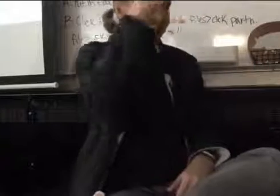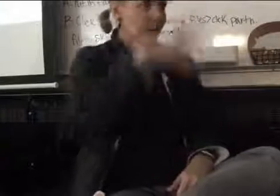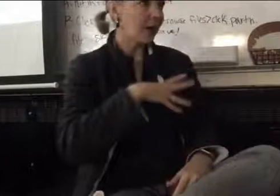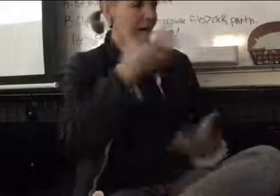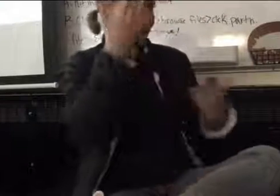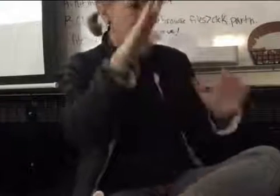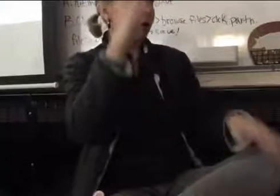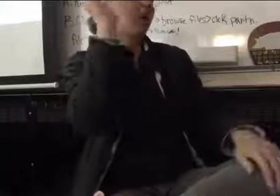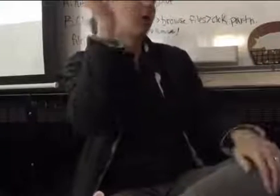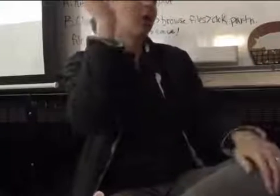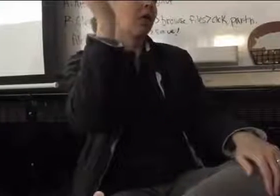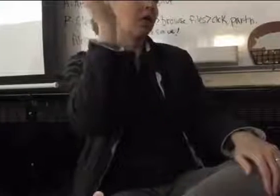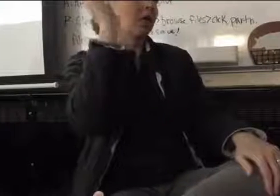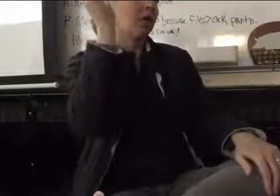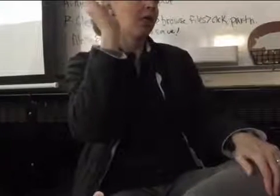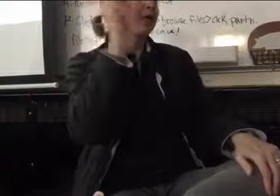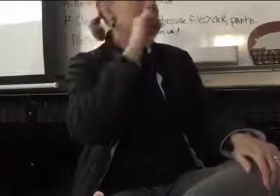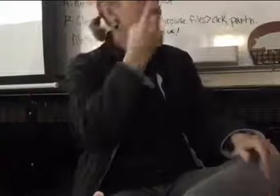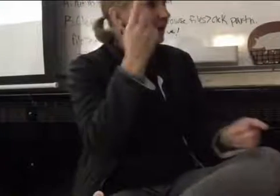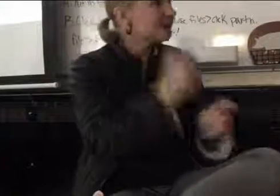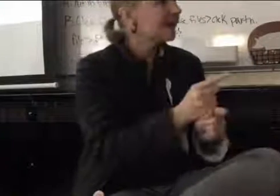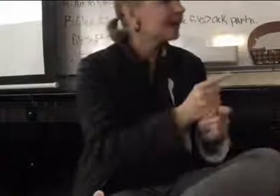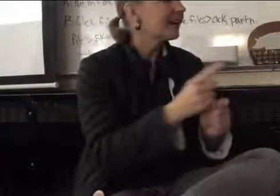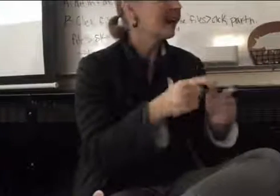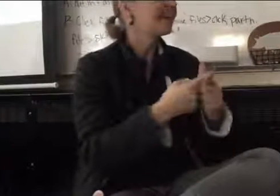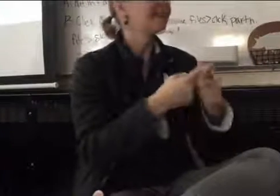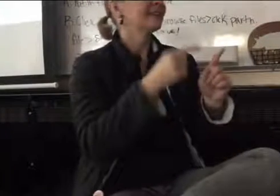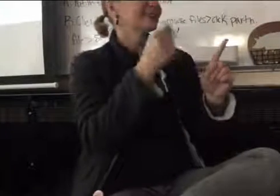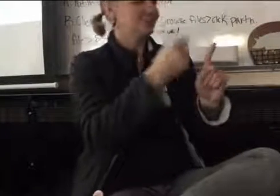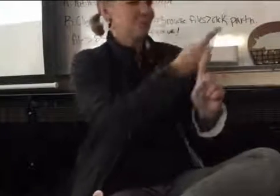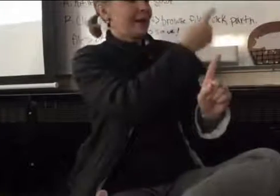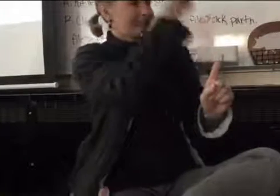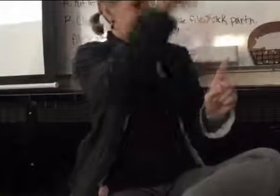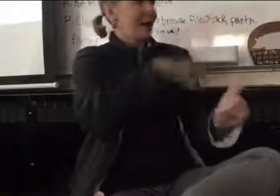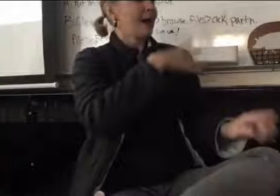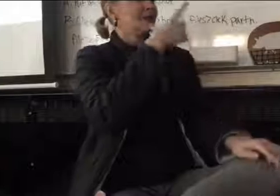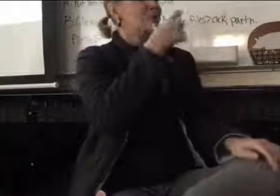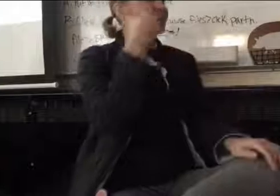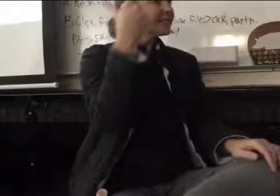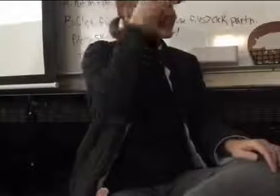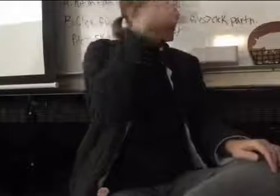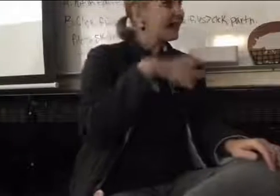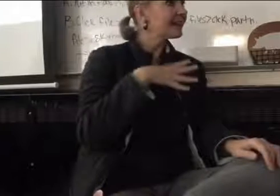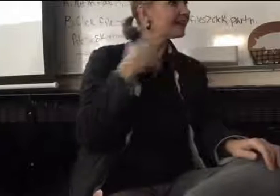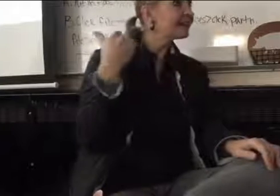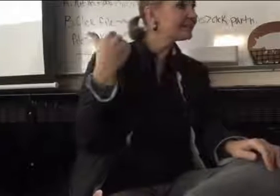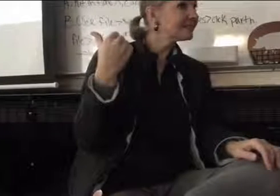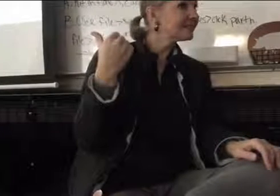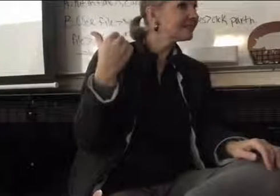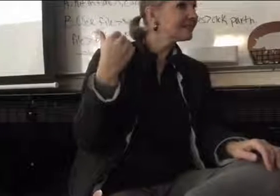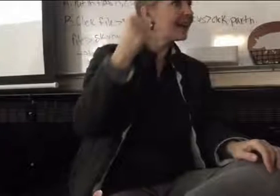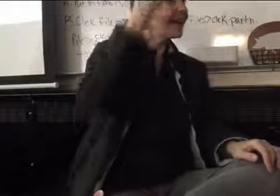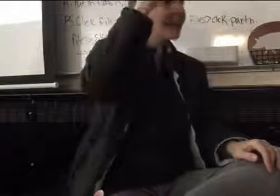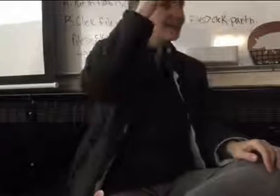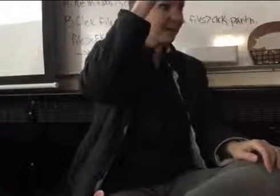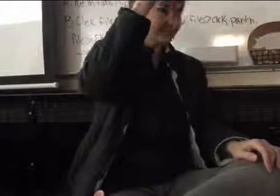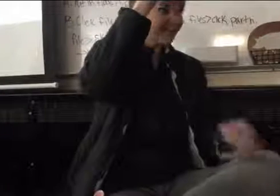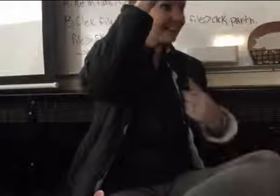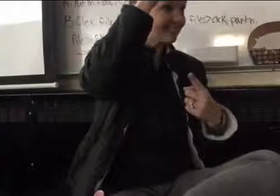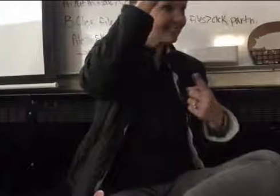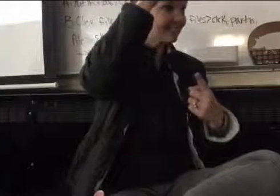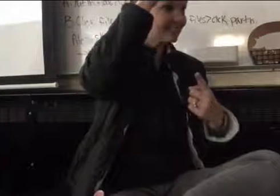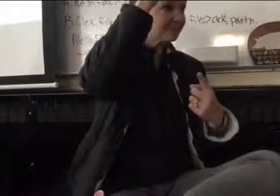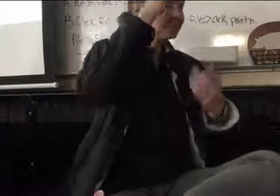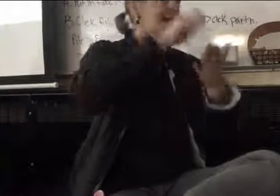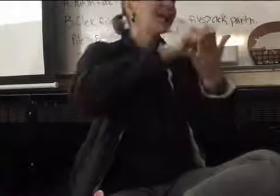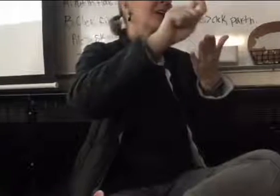know. Boring, right? And then this one random dude, who's this guy right here, who is this? Lincoln.